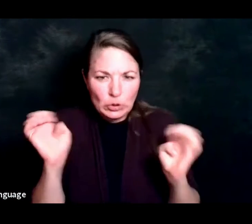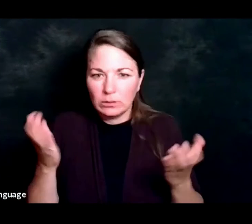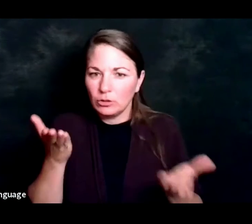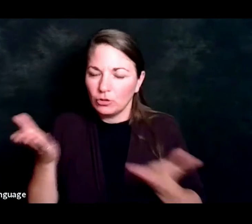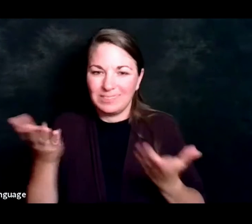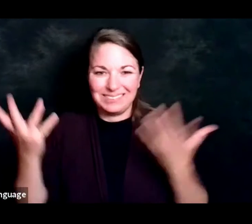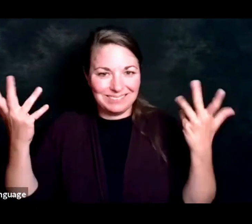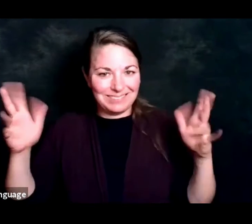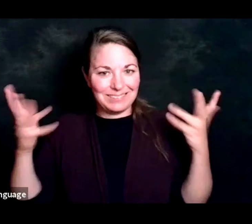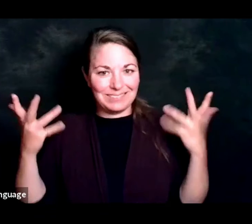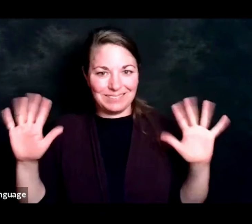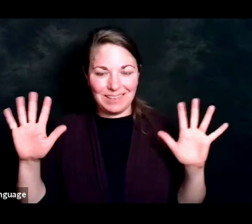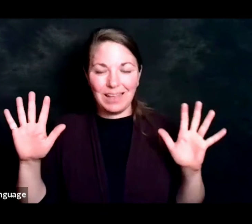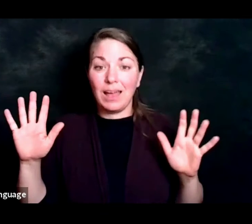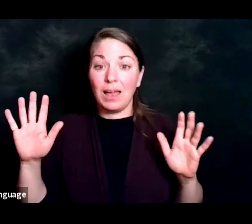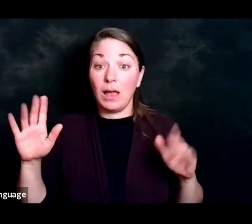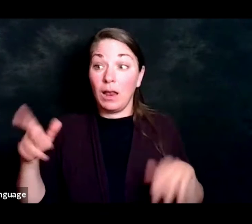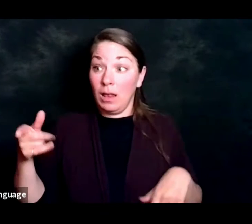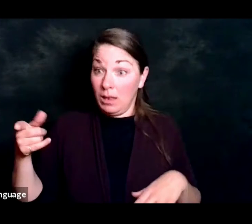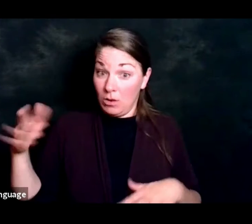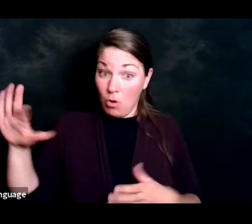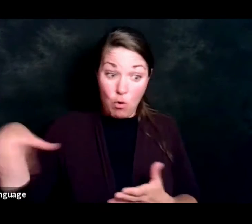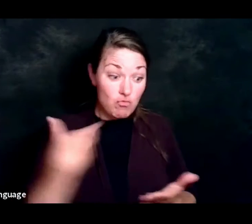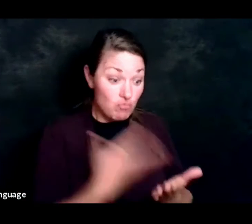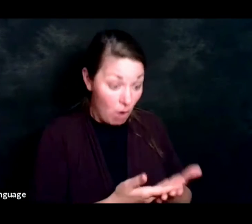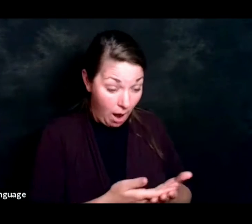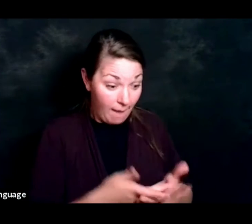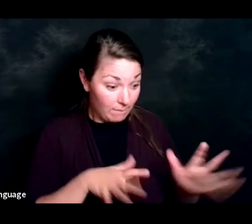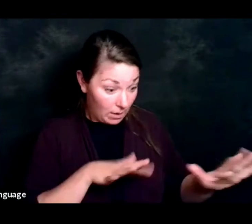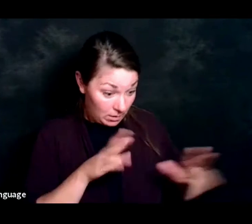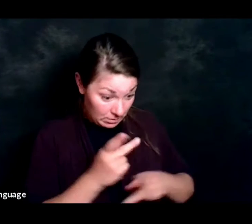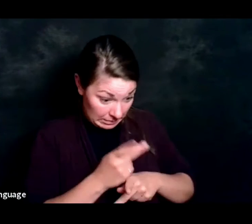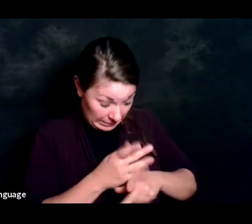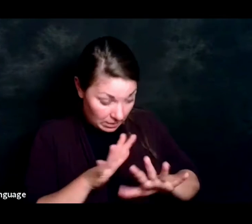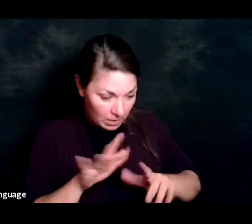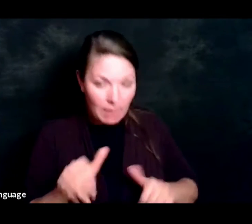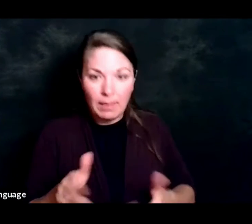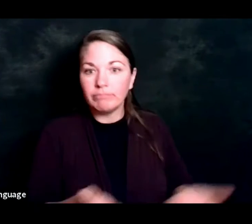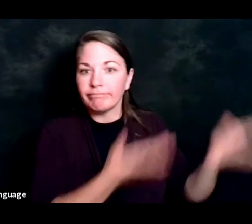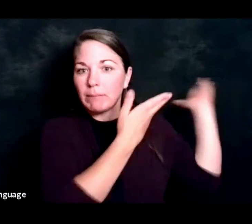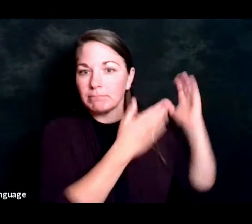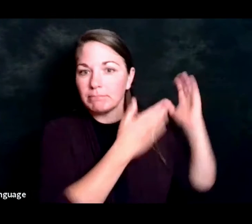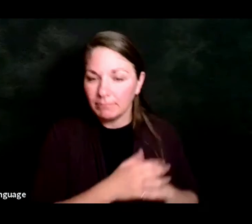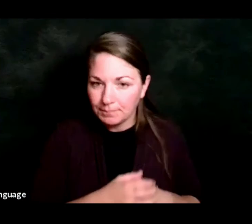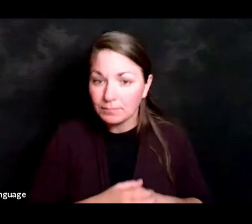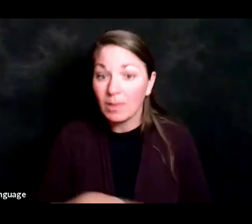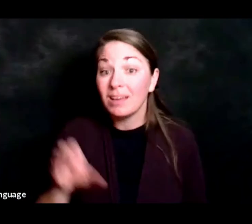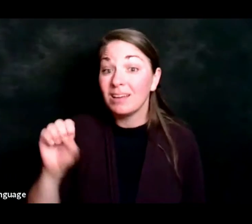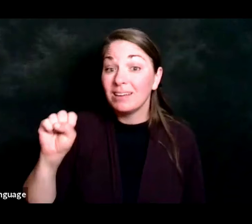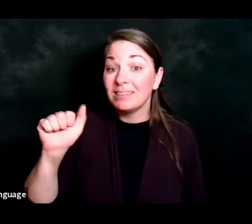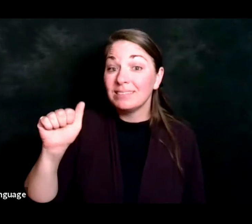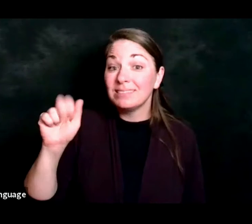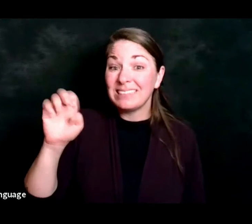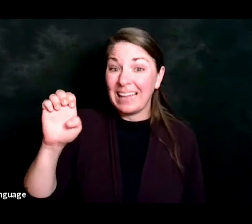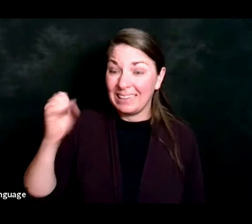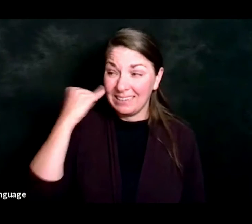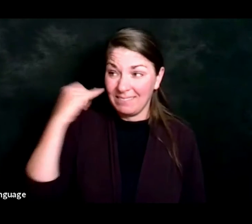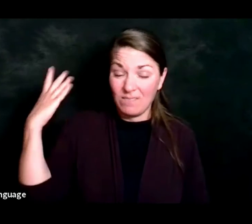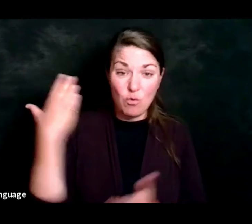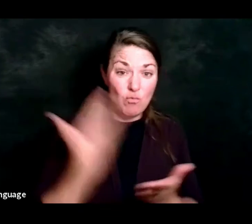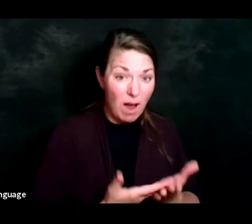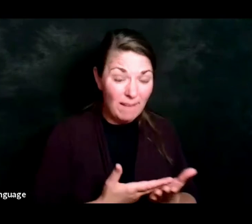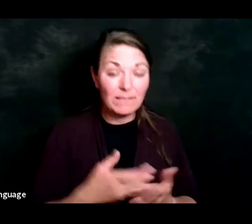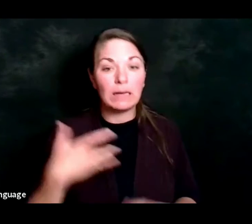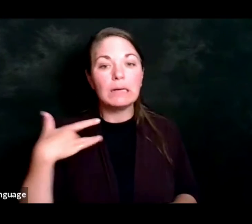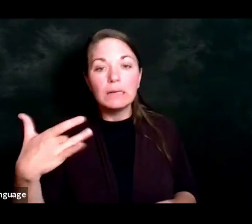have SANEs presenting to the ERs, they're usually required to ride long distances to neighboring